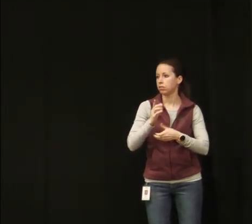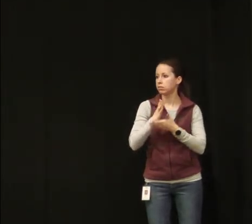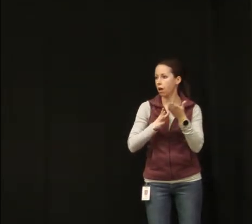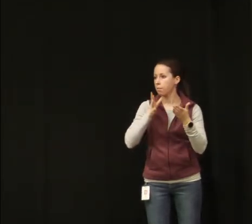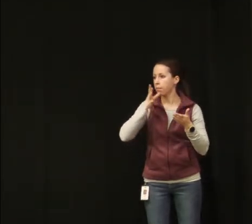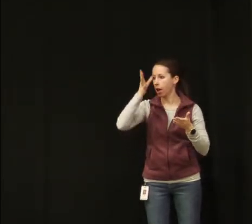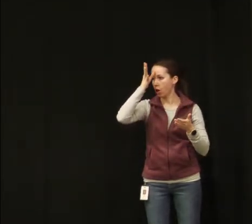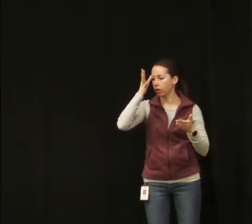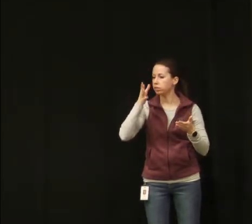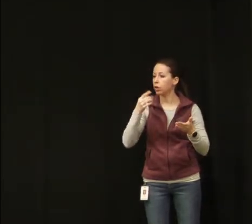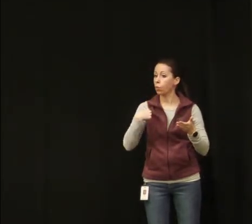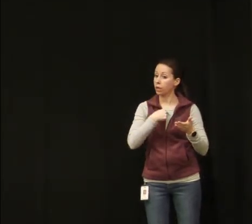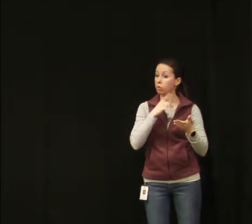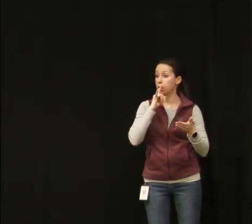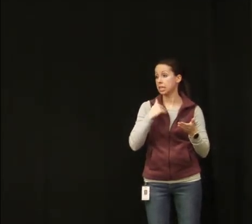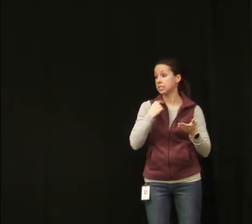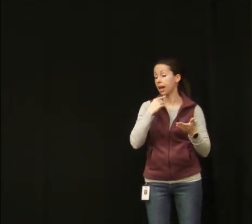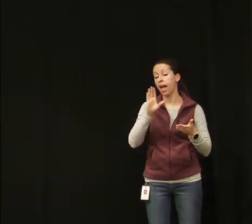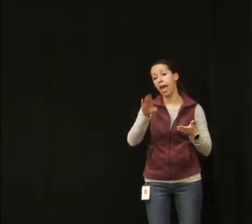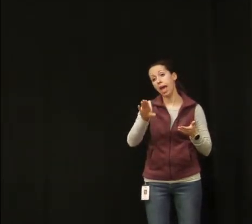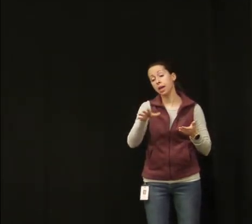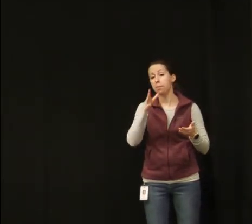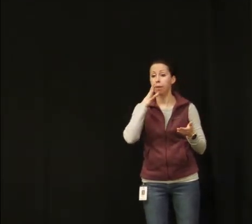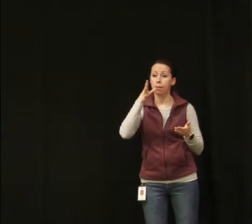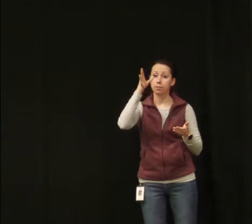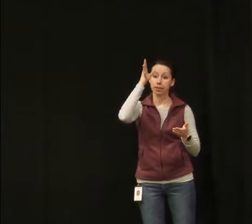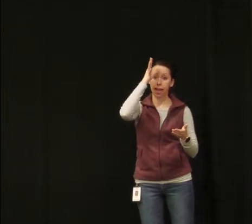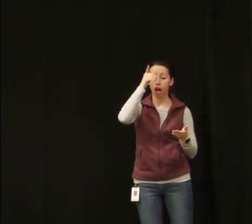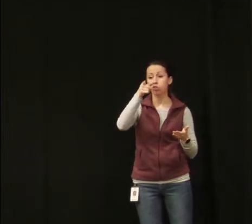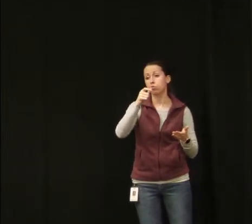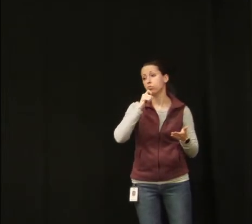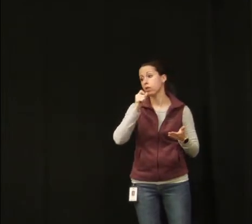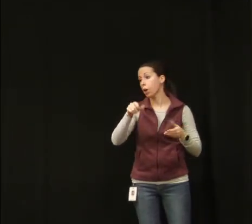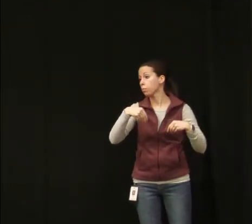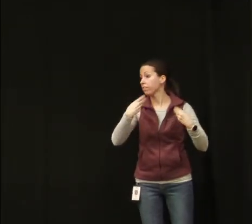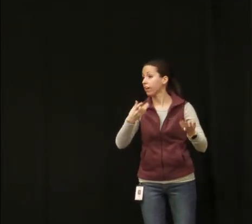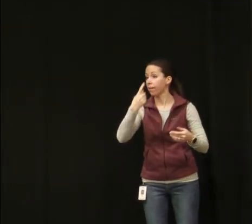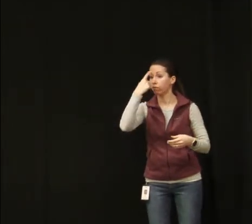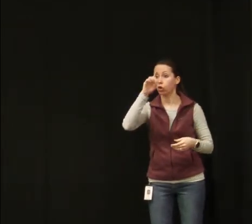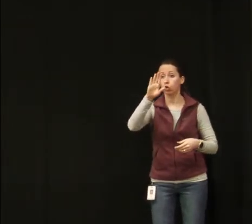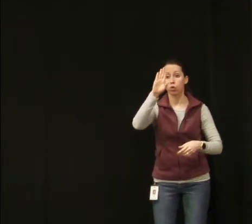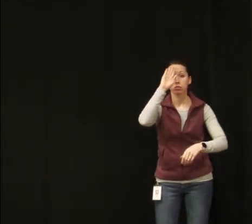saying, hey, Mom and Dad, you didn't provide for your child. You didn't,